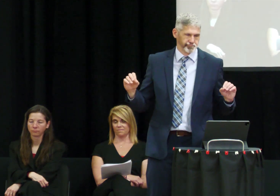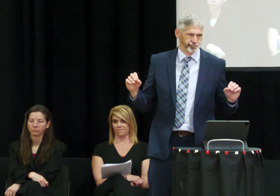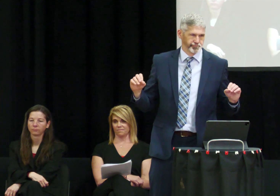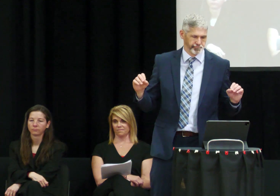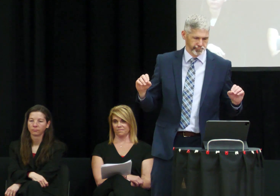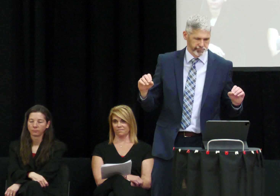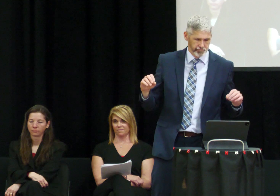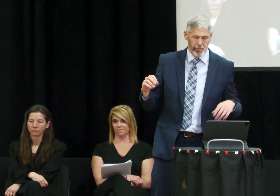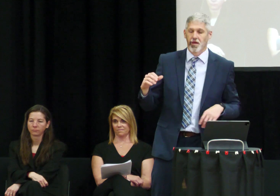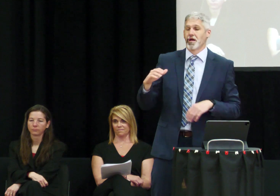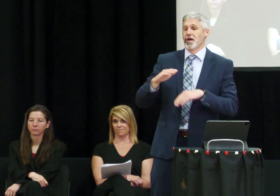nothing.